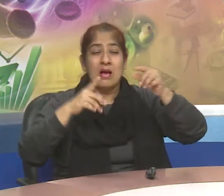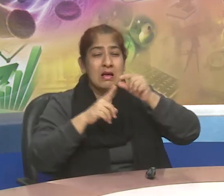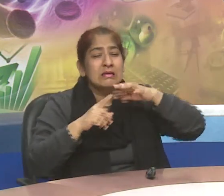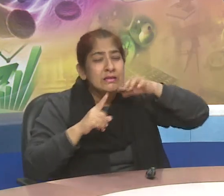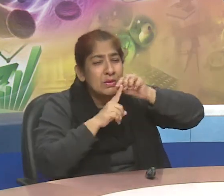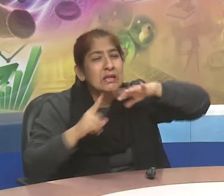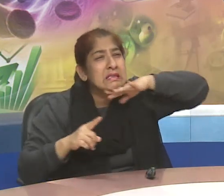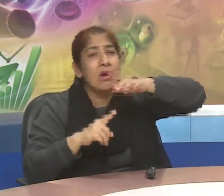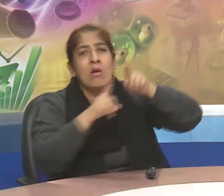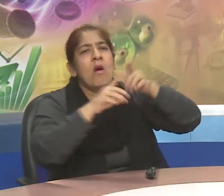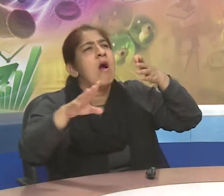what are the